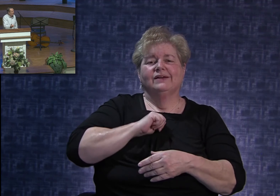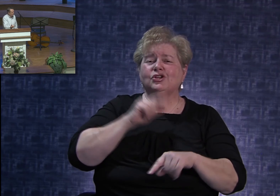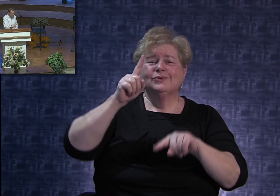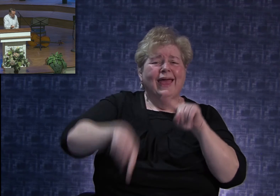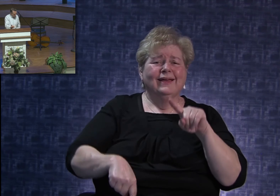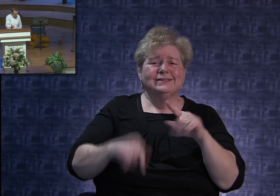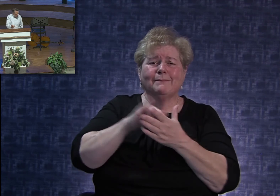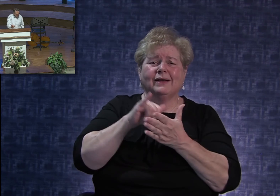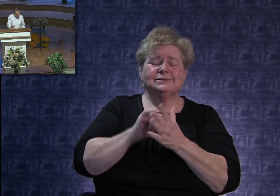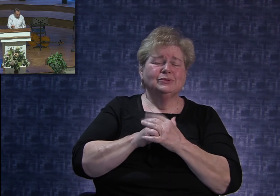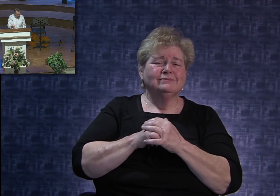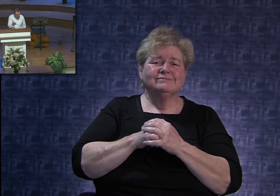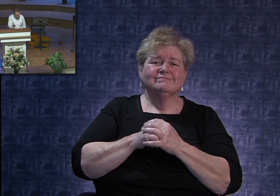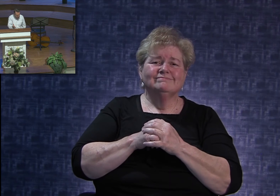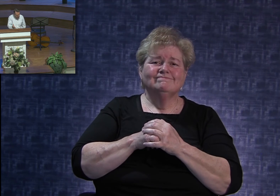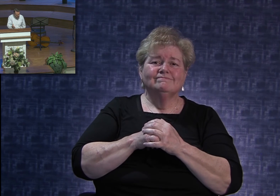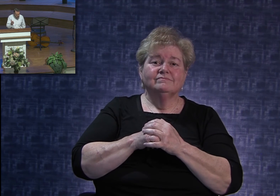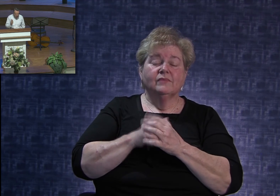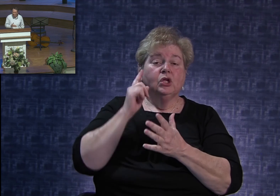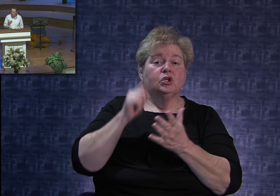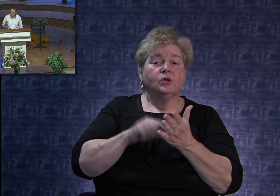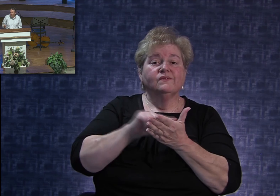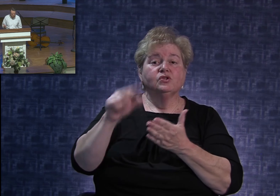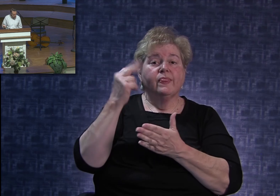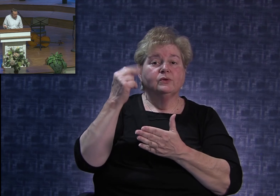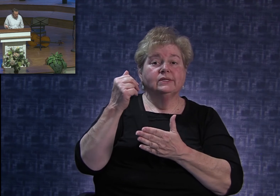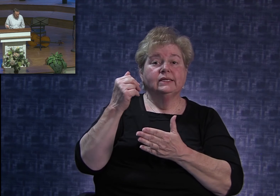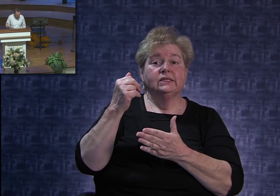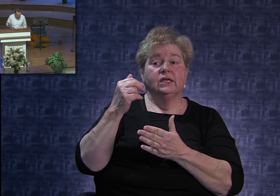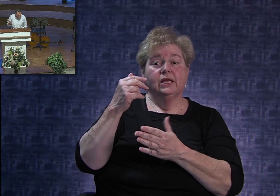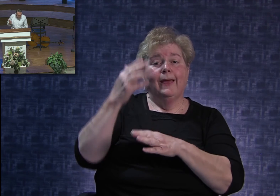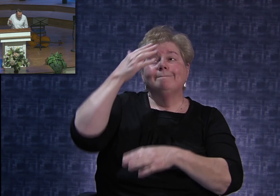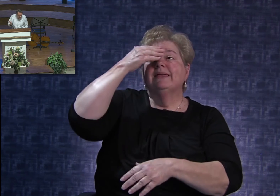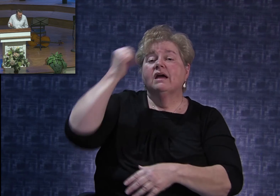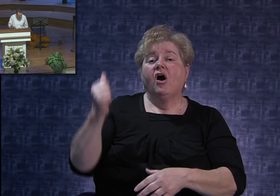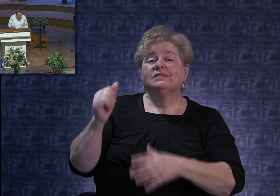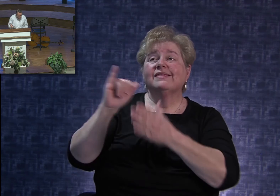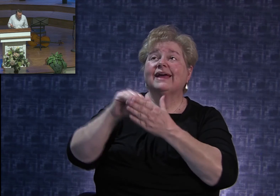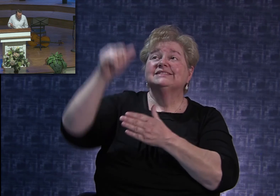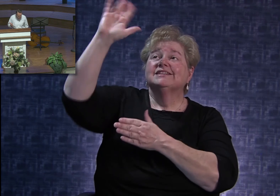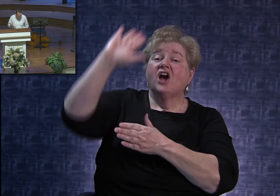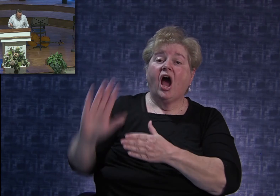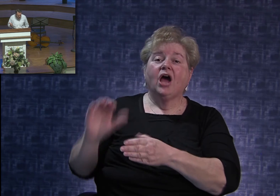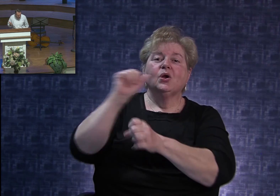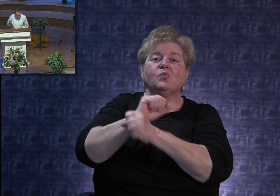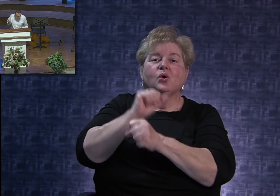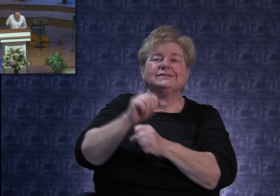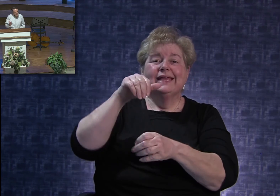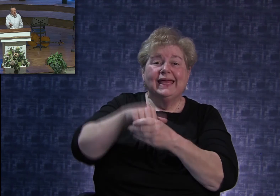can't do that. Notice what he says, verse 13, it is God who